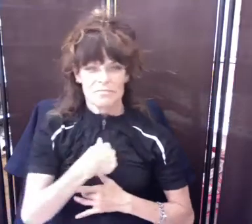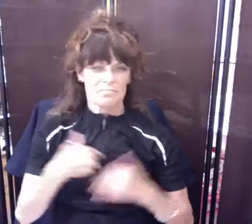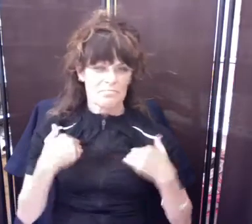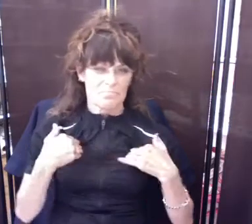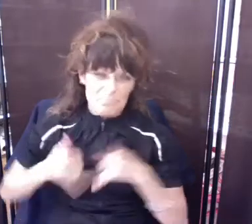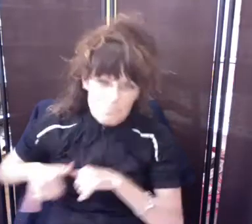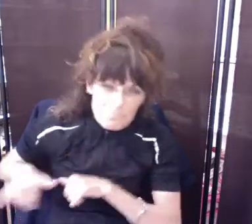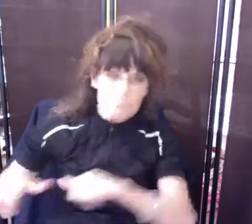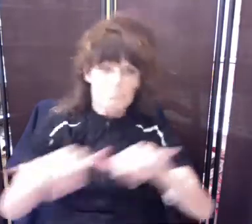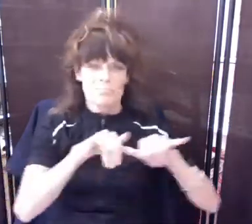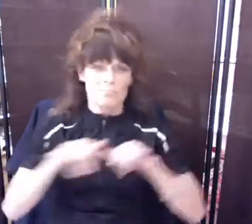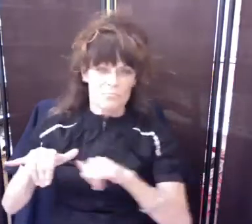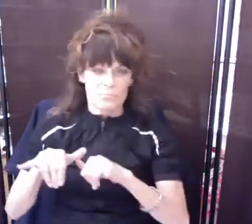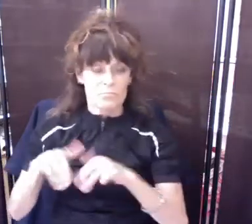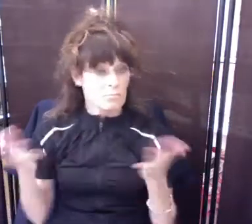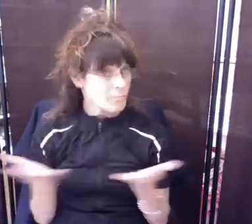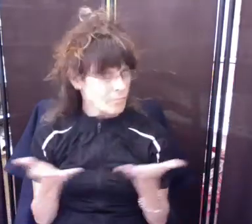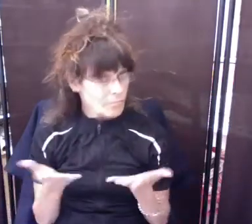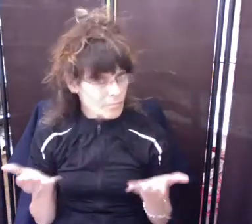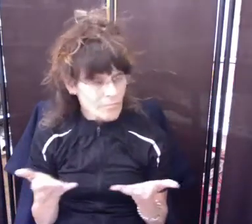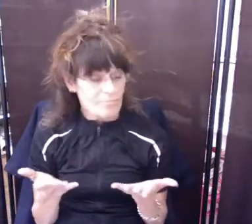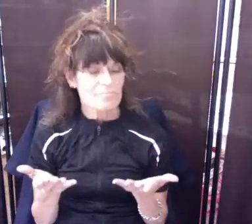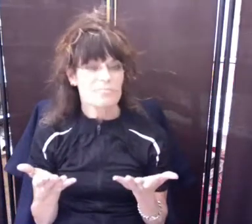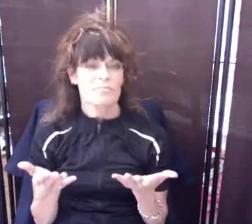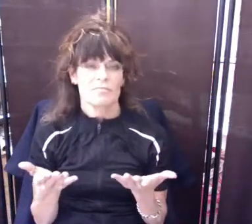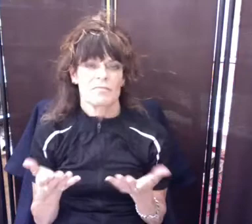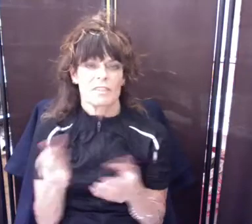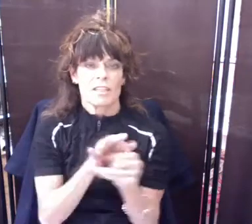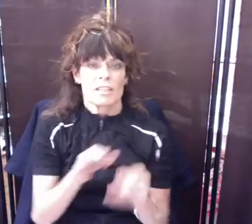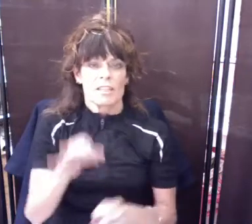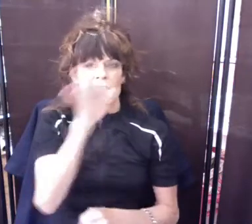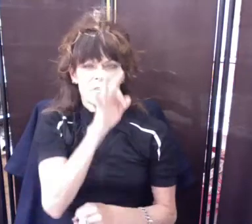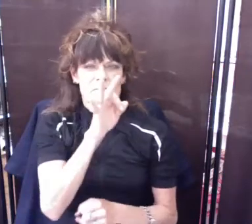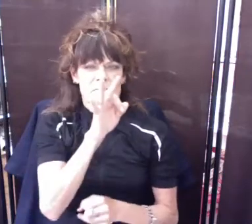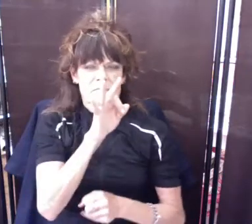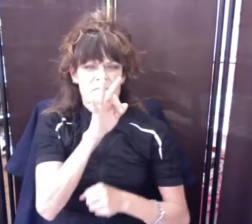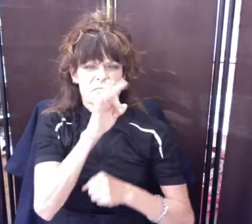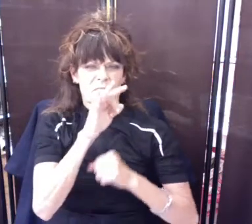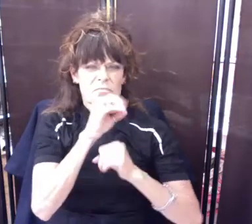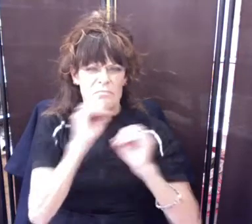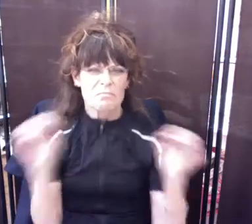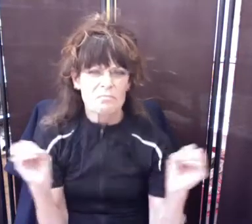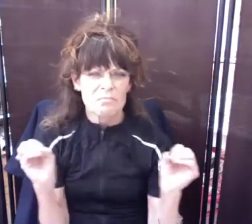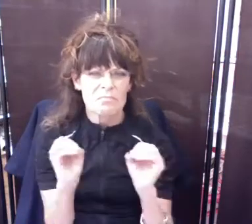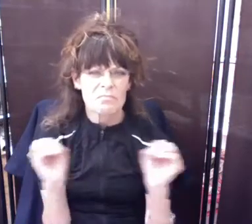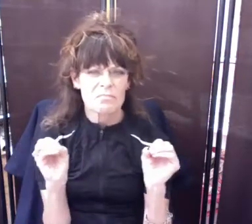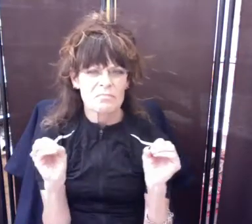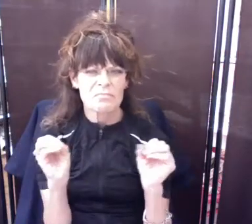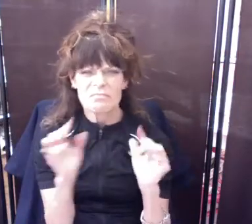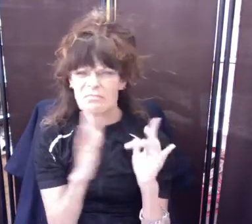have, for want of a better term, a spiritual vacancy. So there's something missing in us that enables us